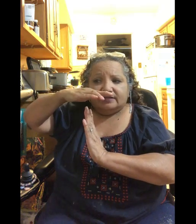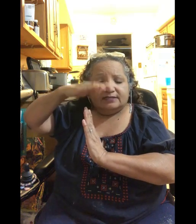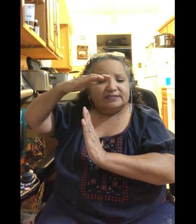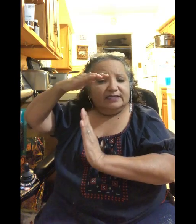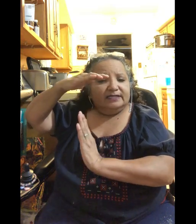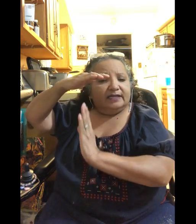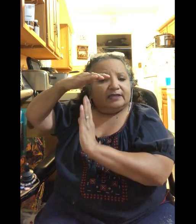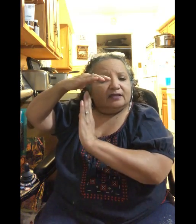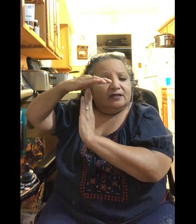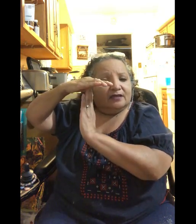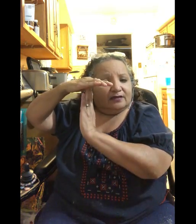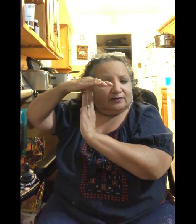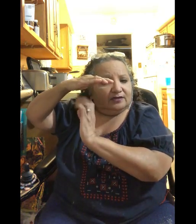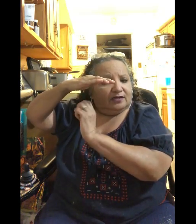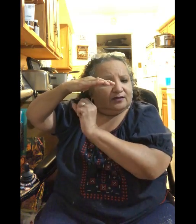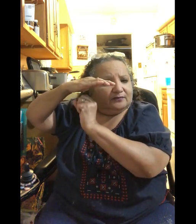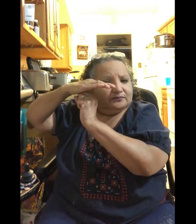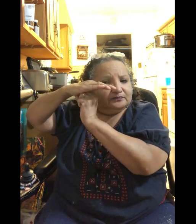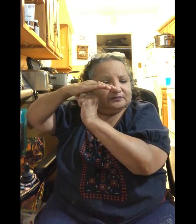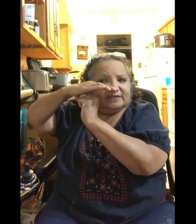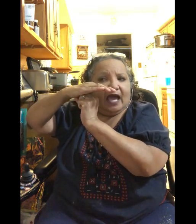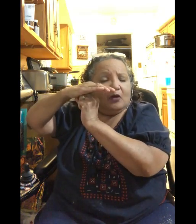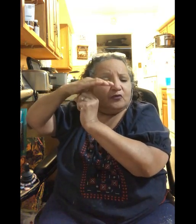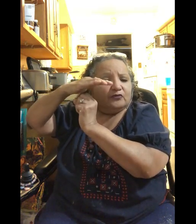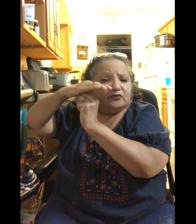the ceiling and the tower or